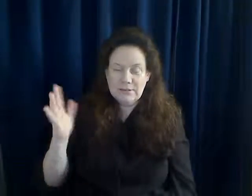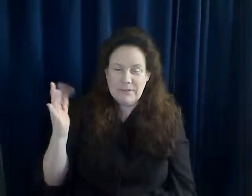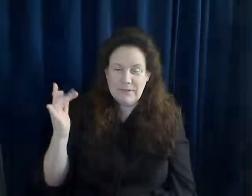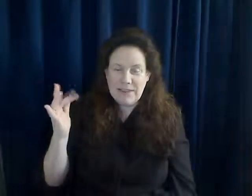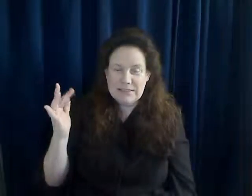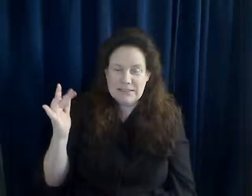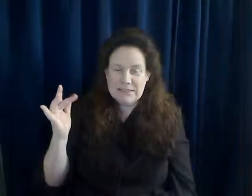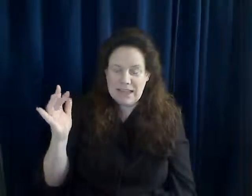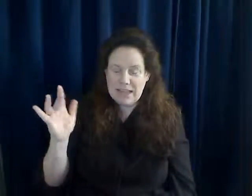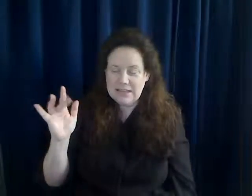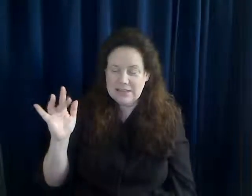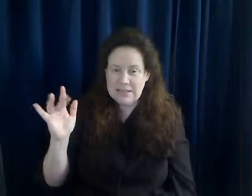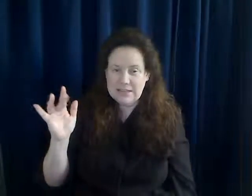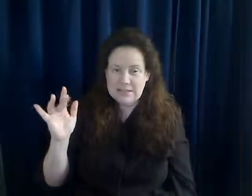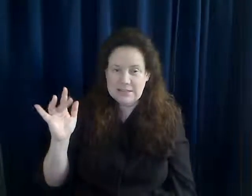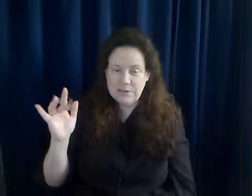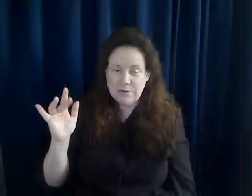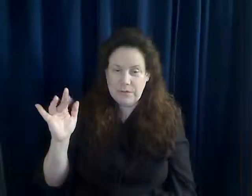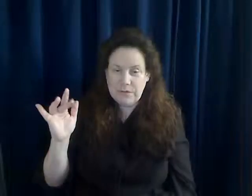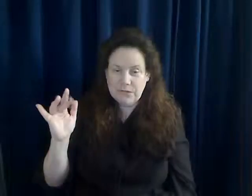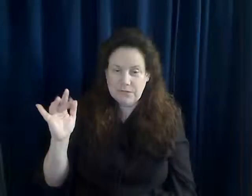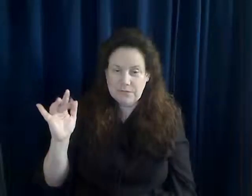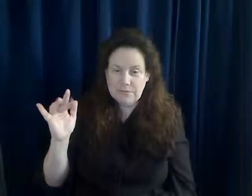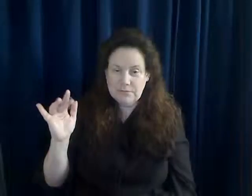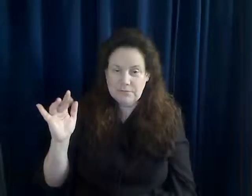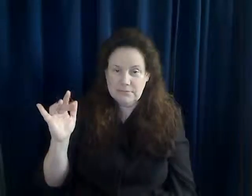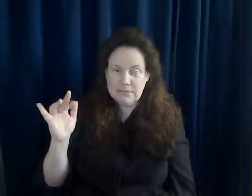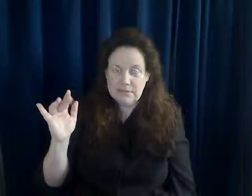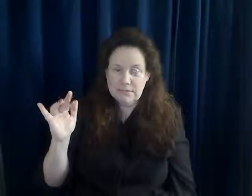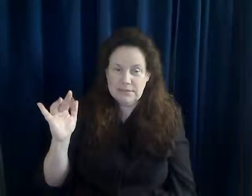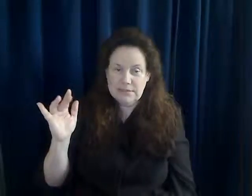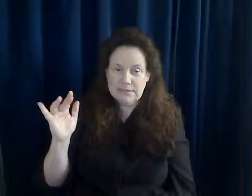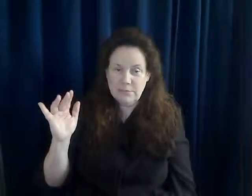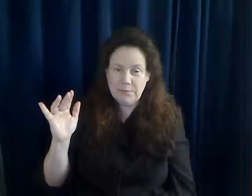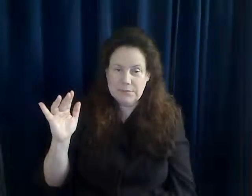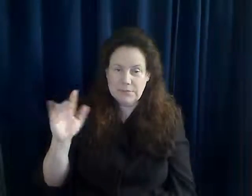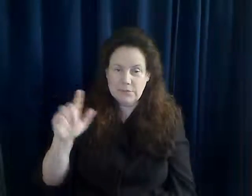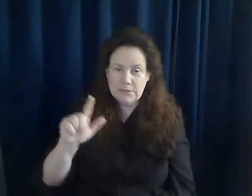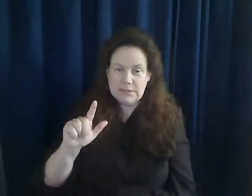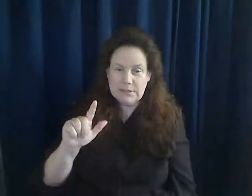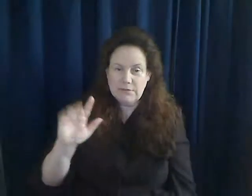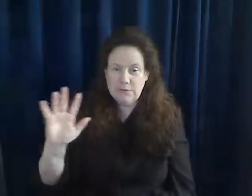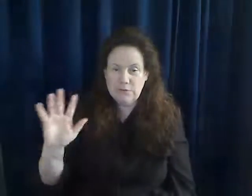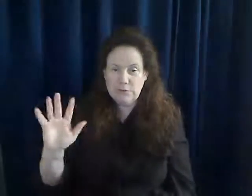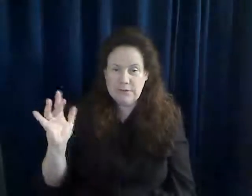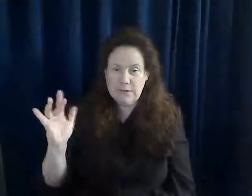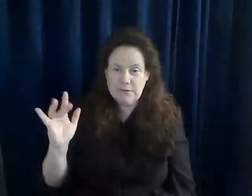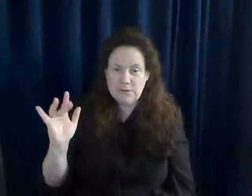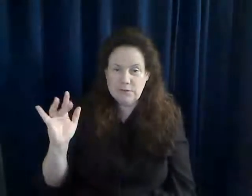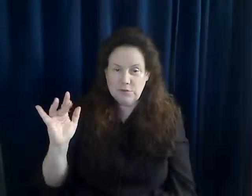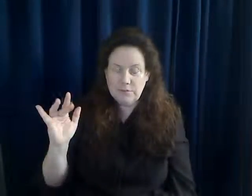25 has this abbreviation that you might see a deaf person do. Instead of doing 25, they just do